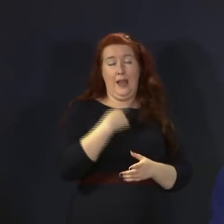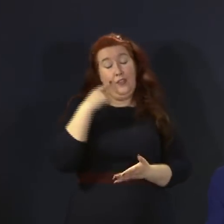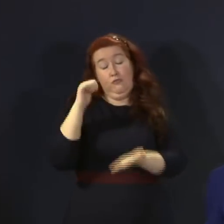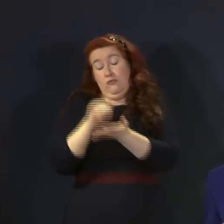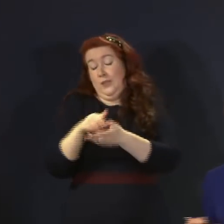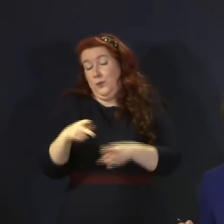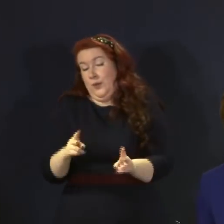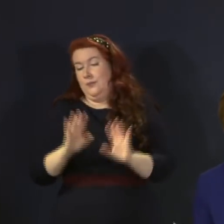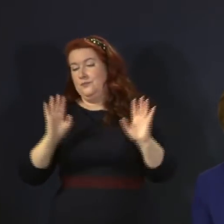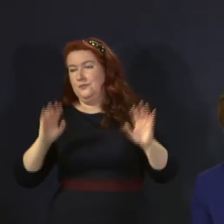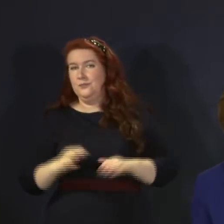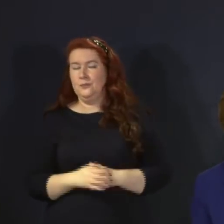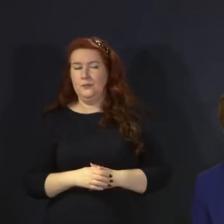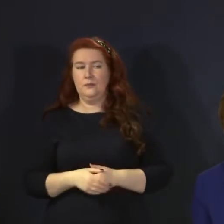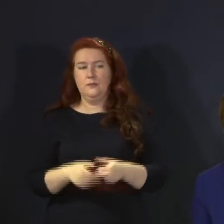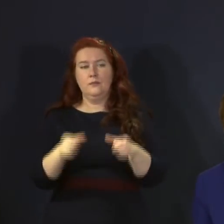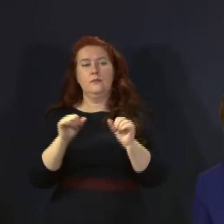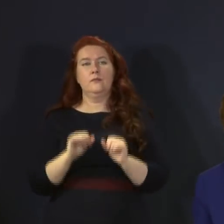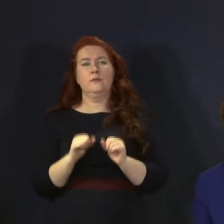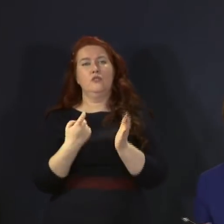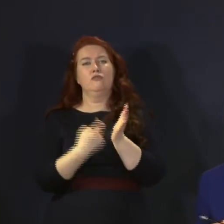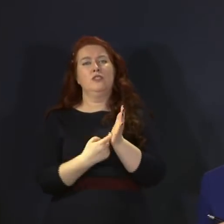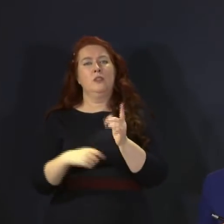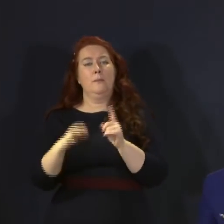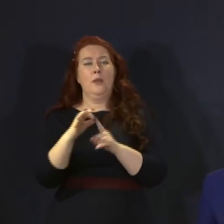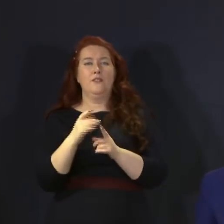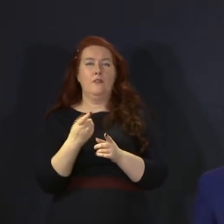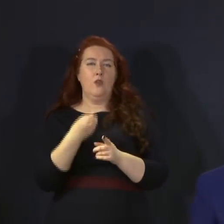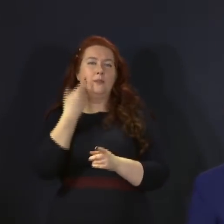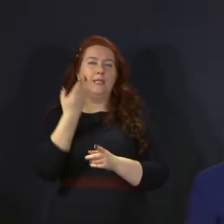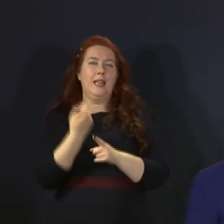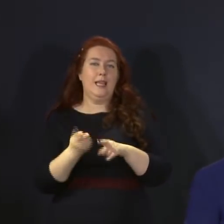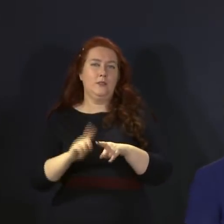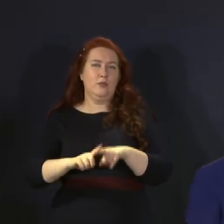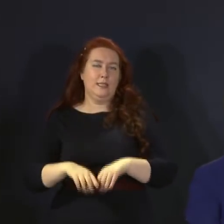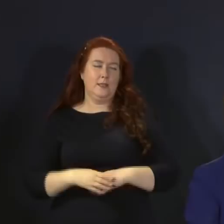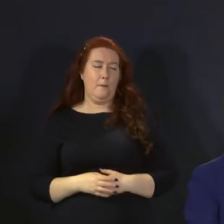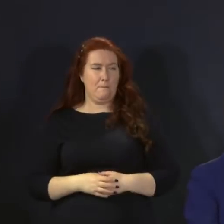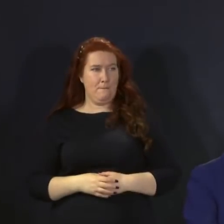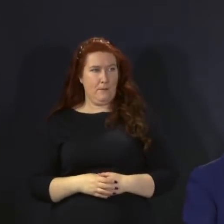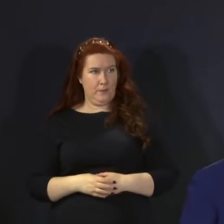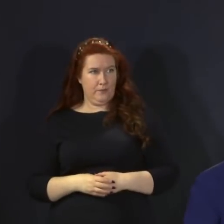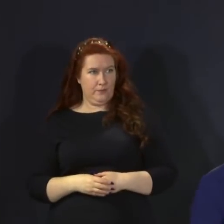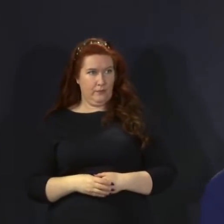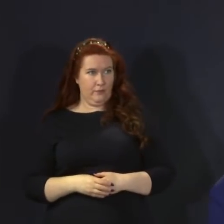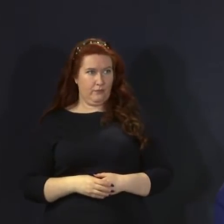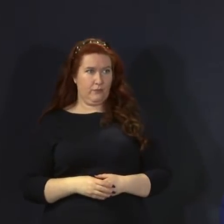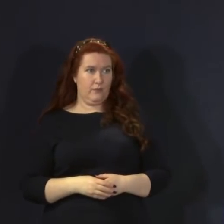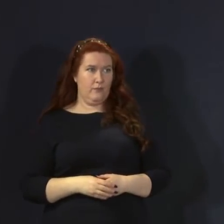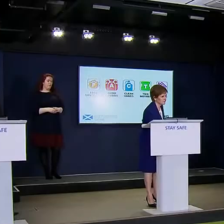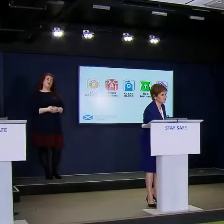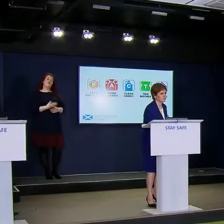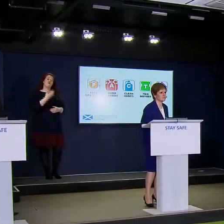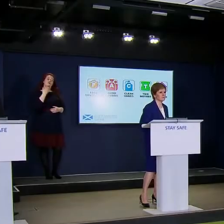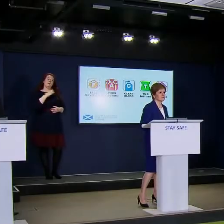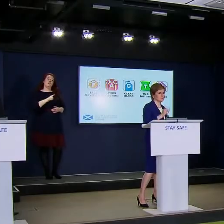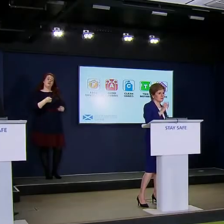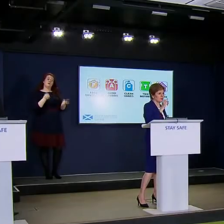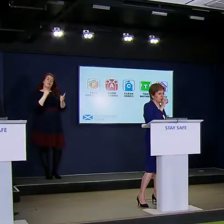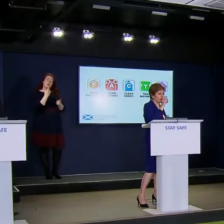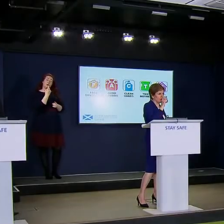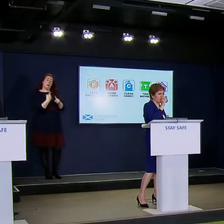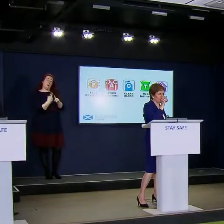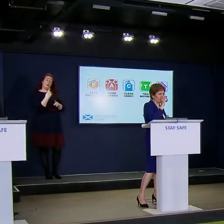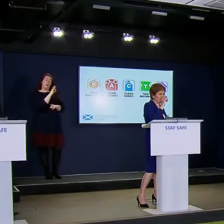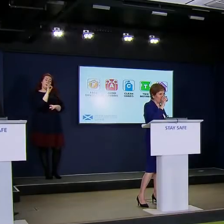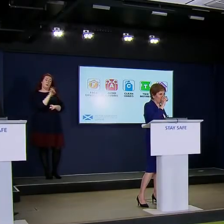Richard Percival from the Daily Express. Thank you, First Minister. I just want to have one quick